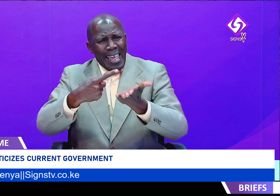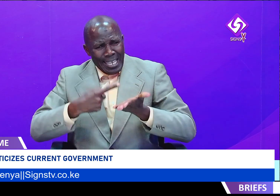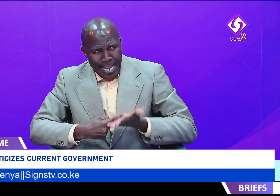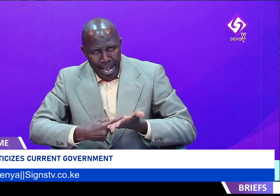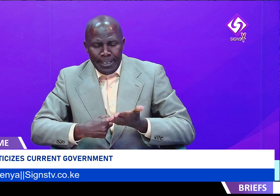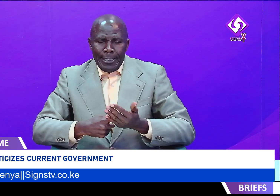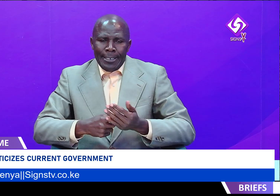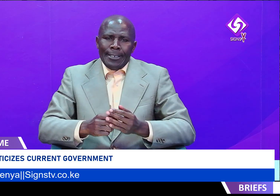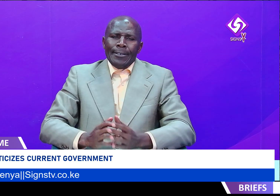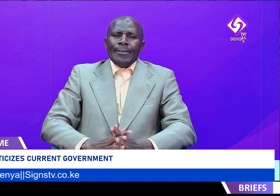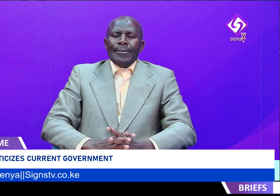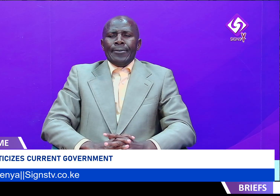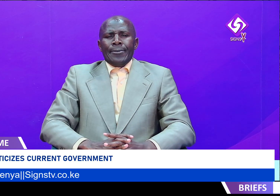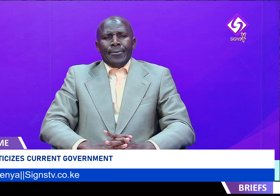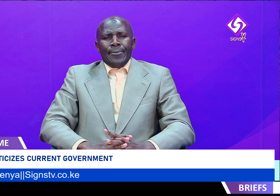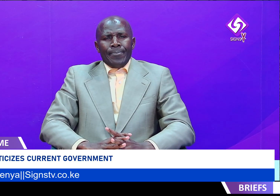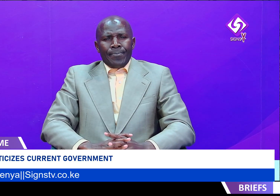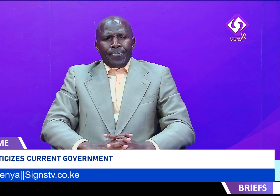national debate.